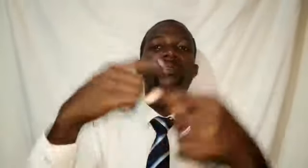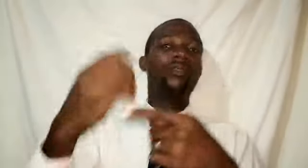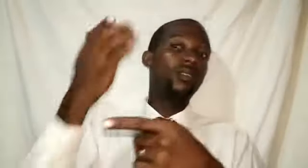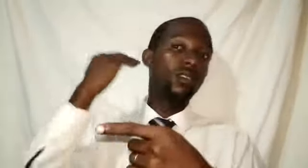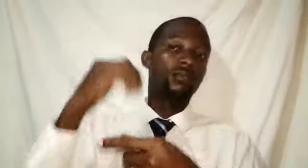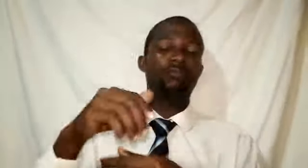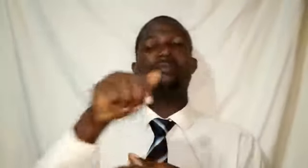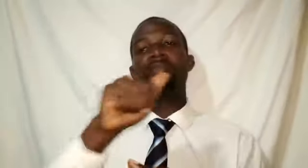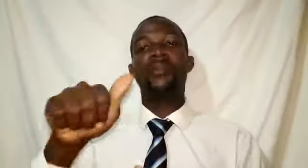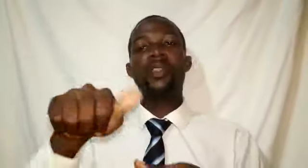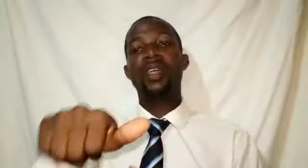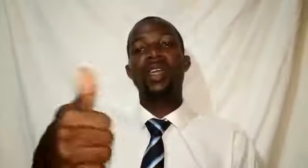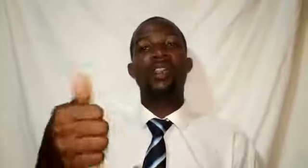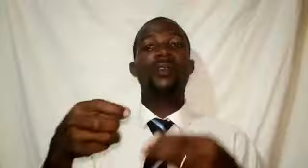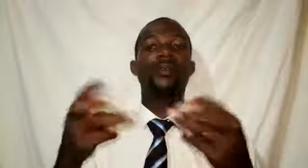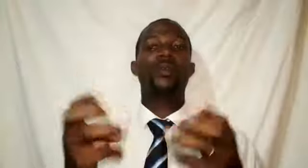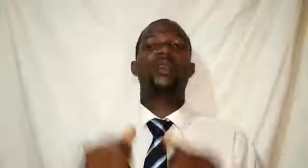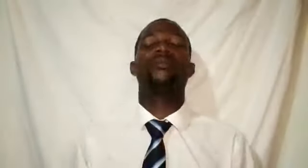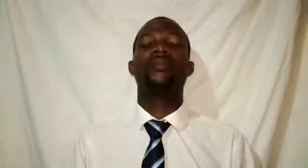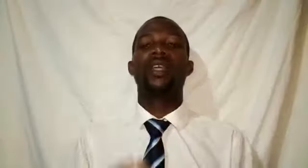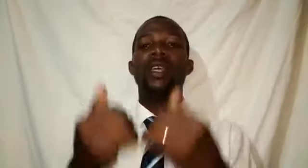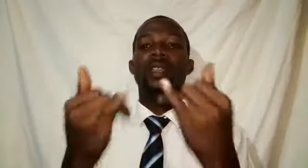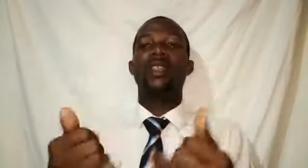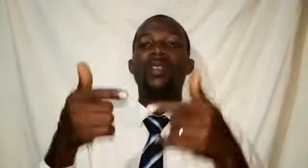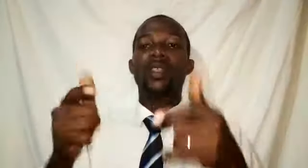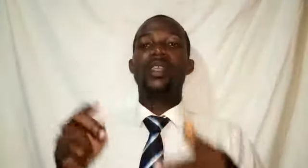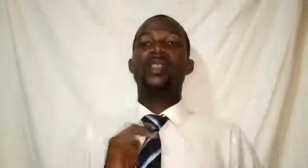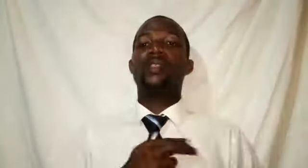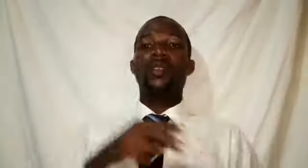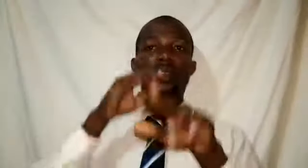Now, let's look at compound sentences with a